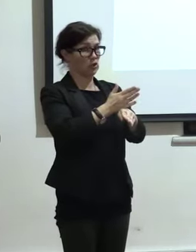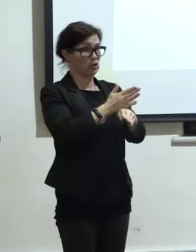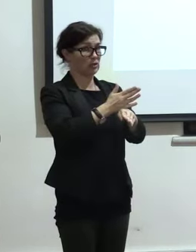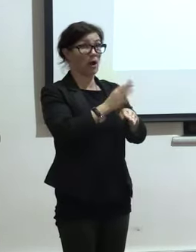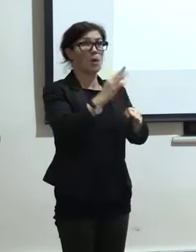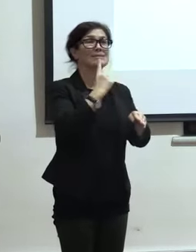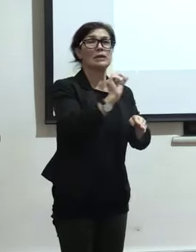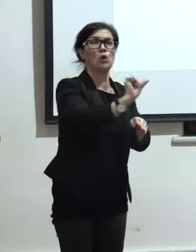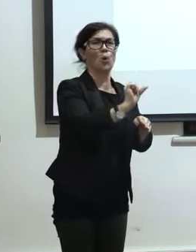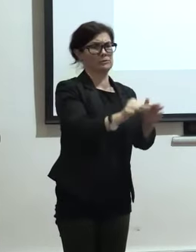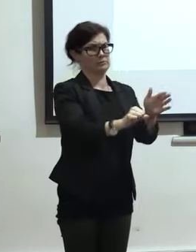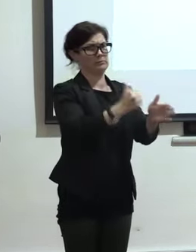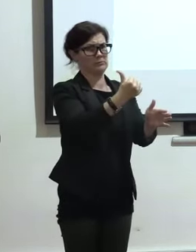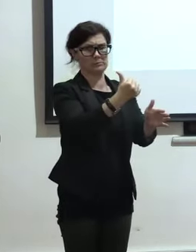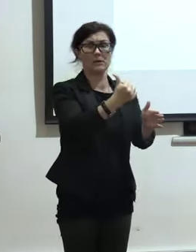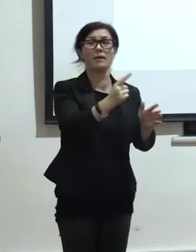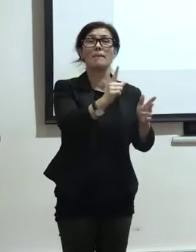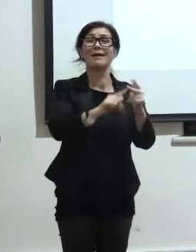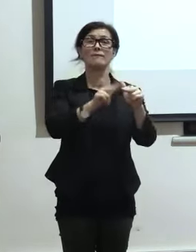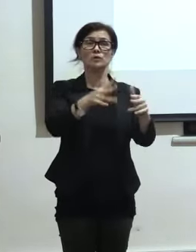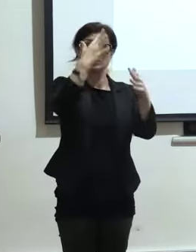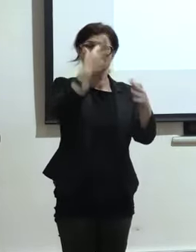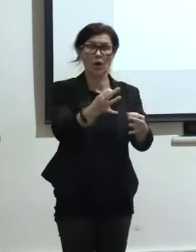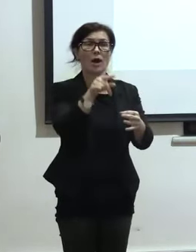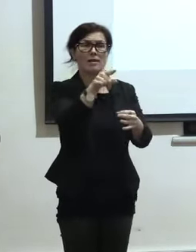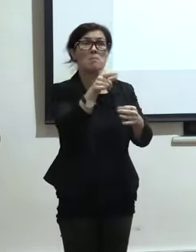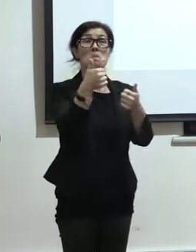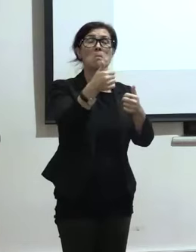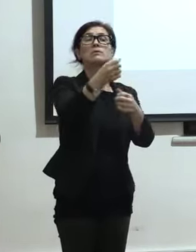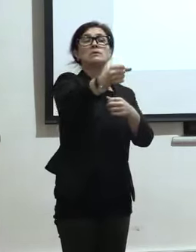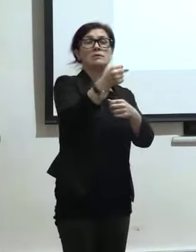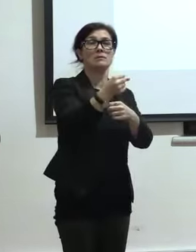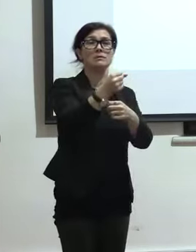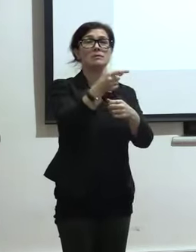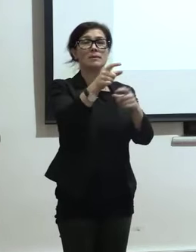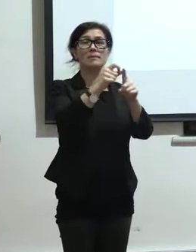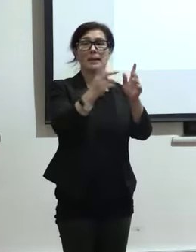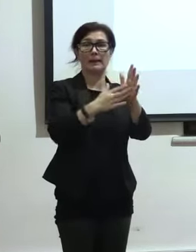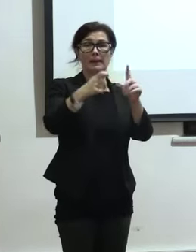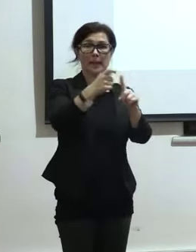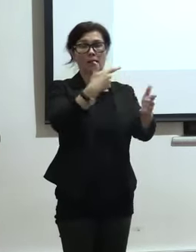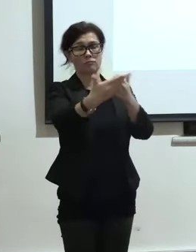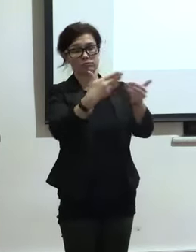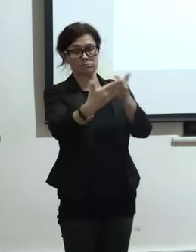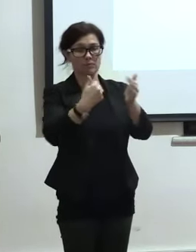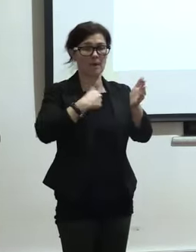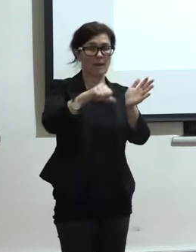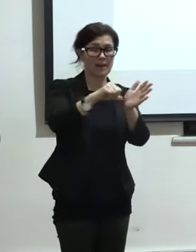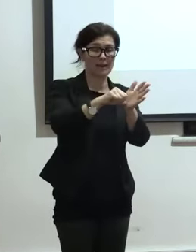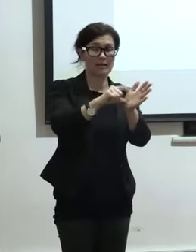one and they're not working for you, there's nothing stopping you from calling up another one, saying so-and-so are having problems with